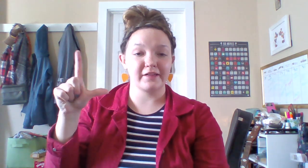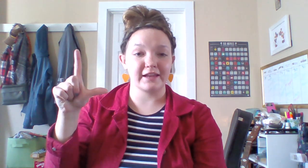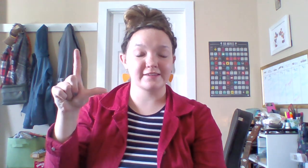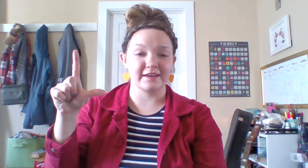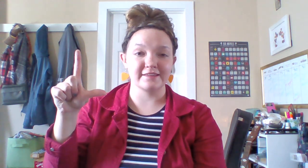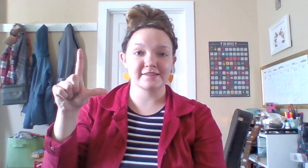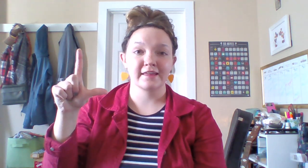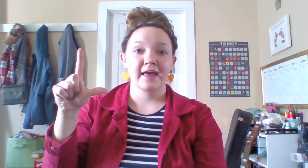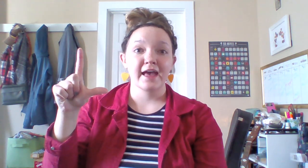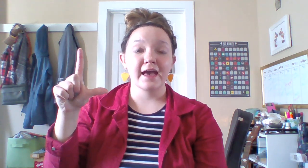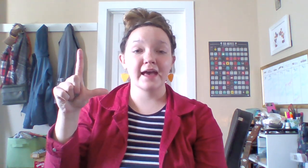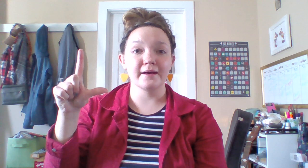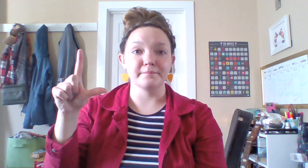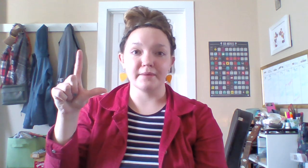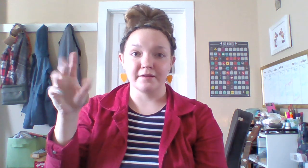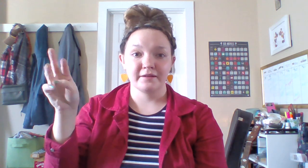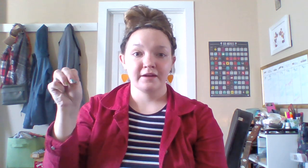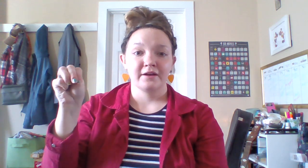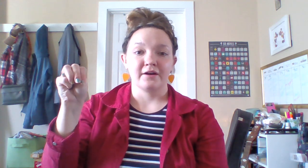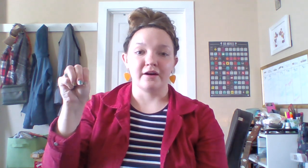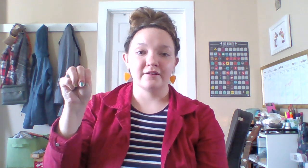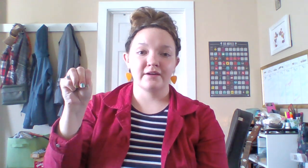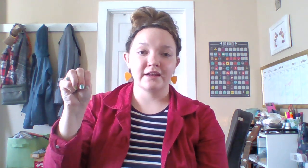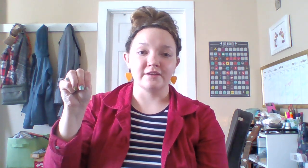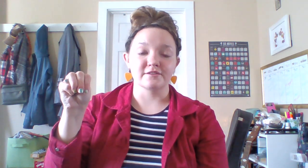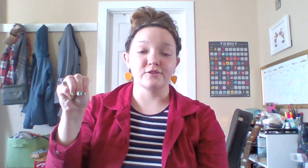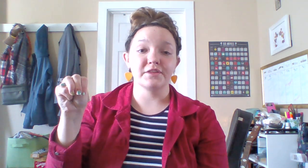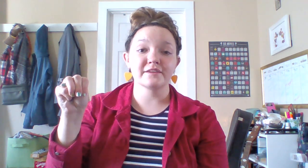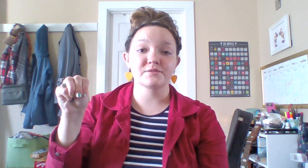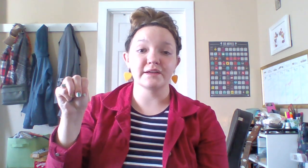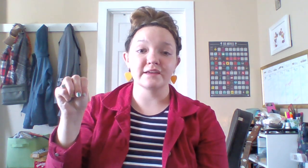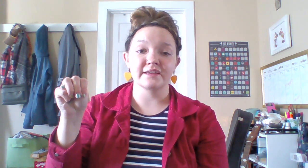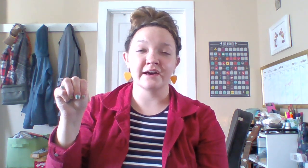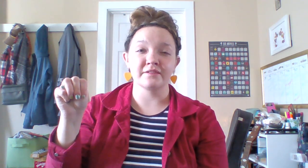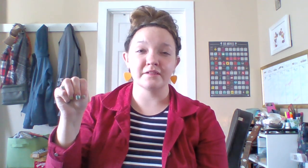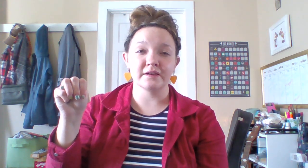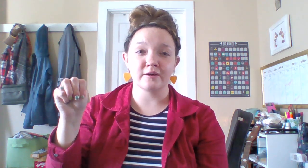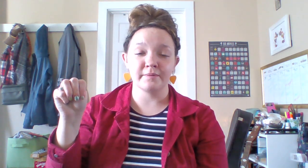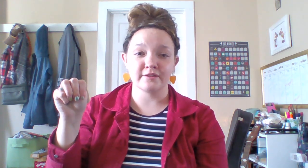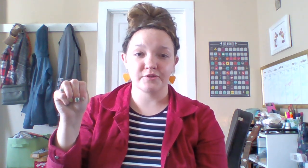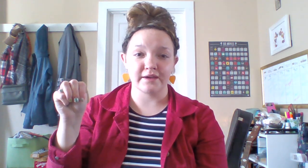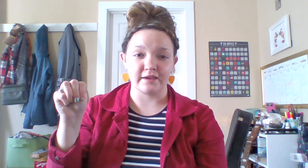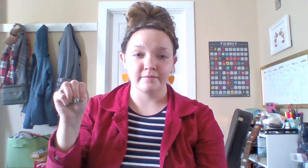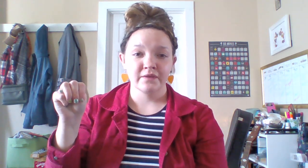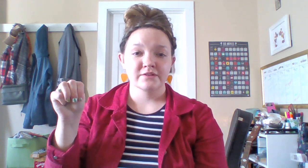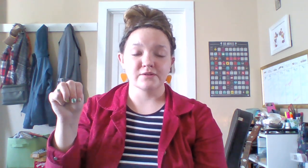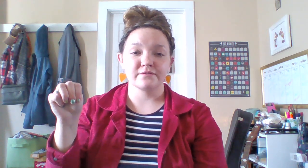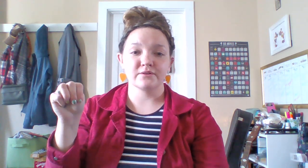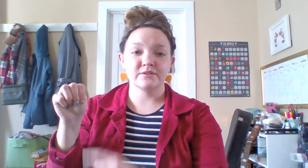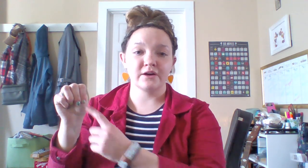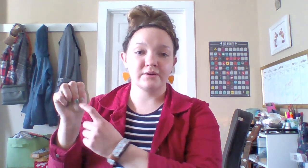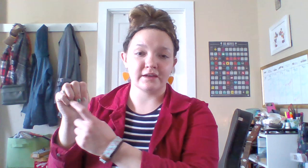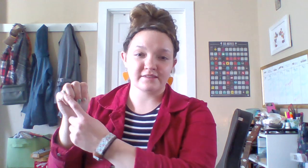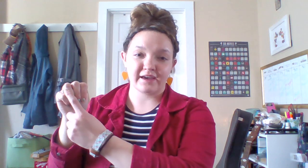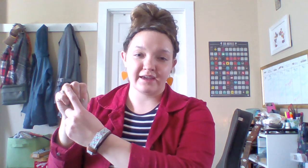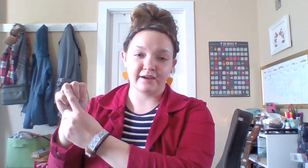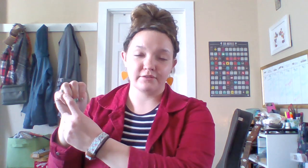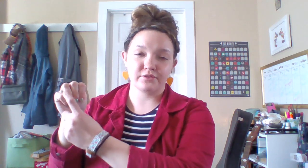lot of sense. M. Alrighty, so this one can get a little bit tricky. So if you'll notice, I have